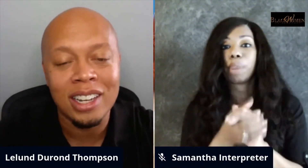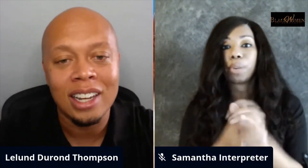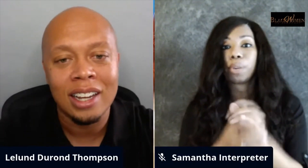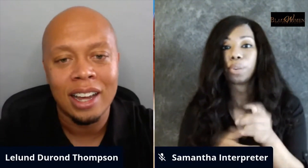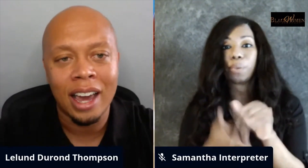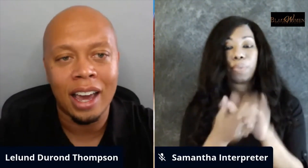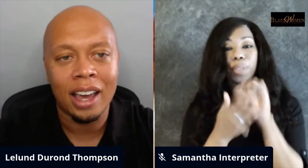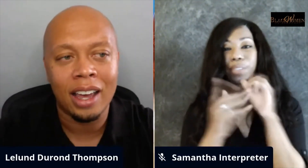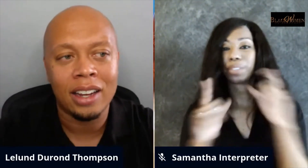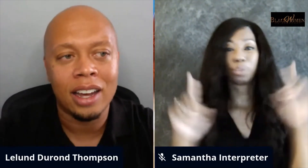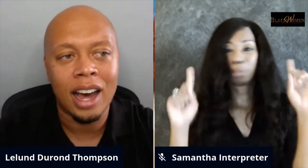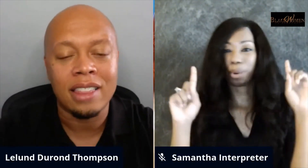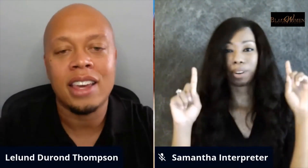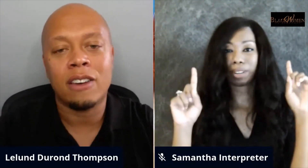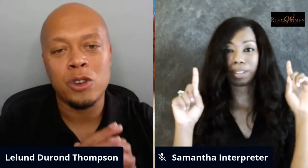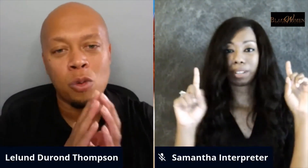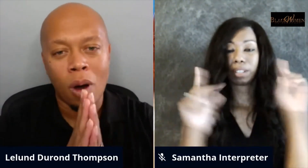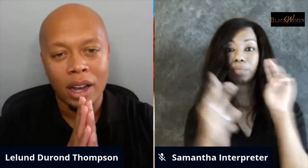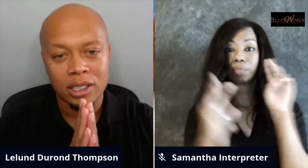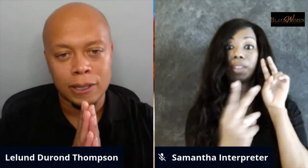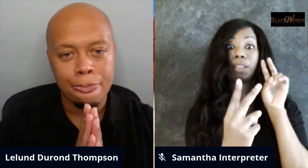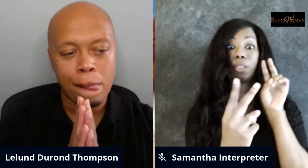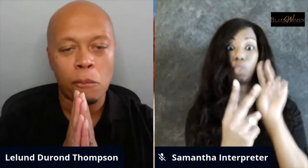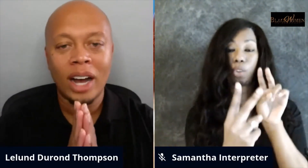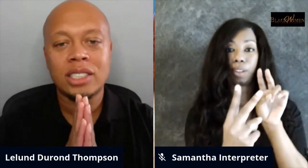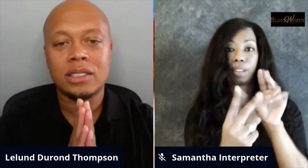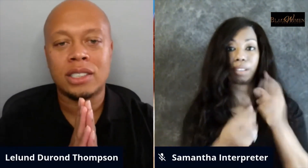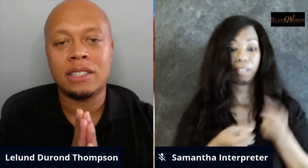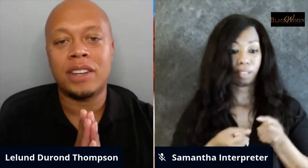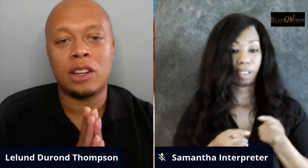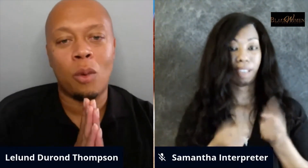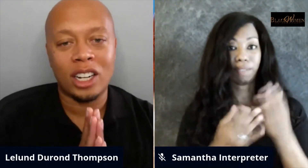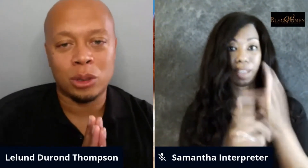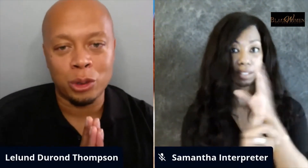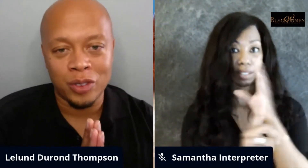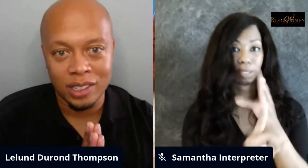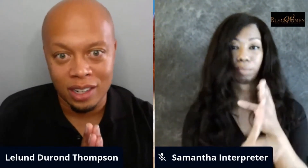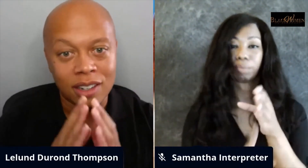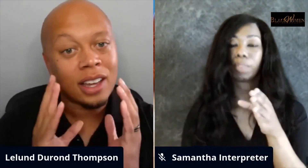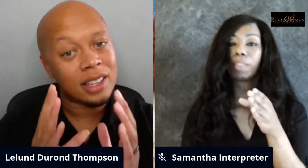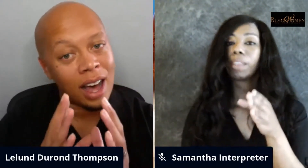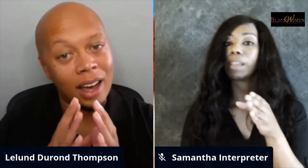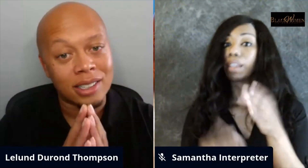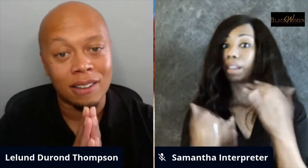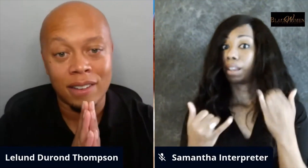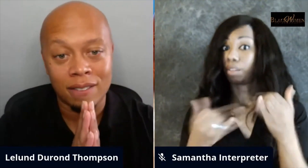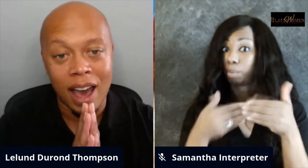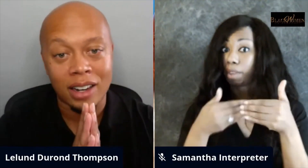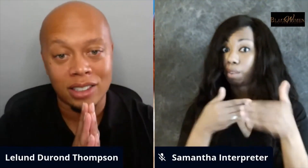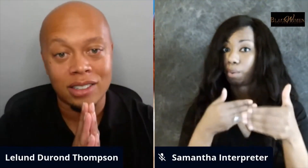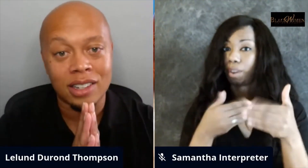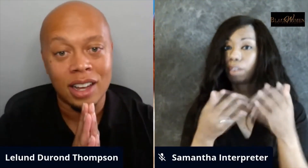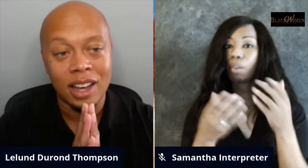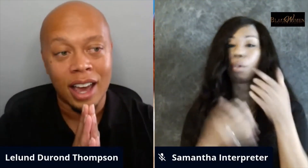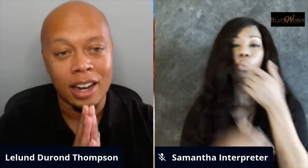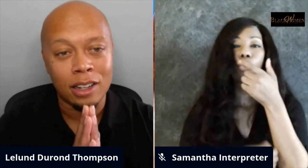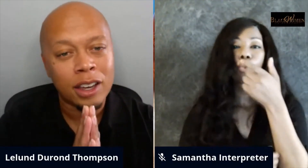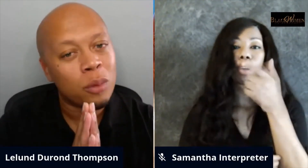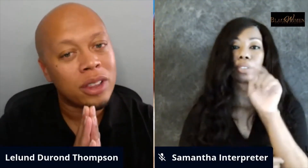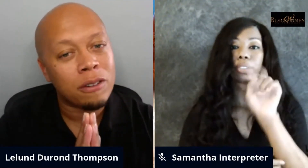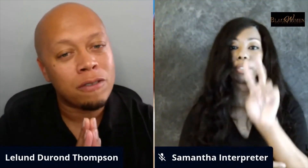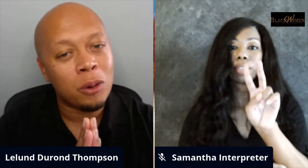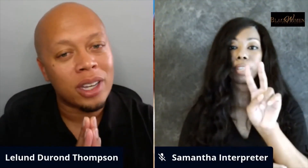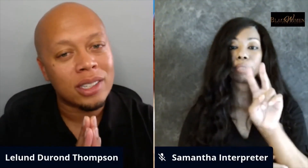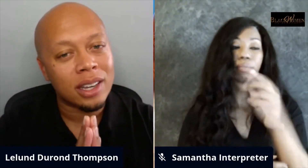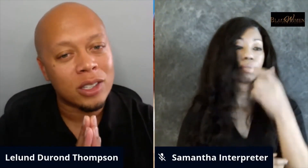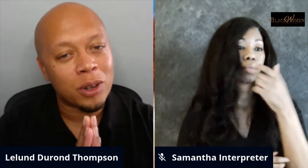choice. And I think if you watch TV and watch movies and look at the eyes of actors and look at where